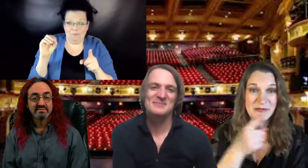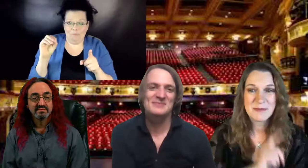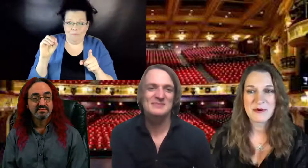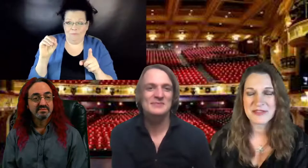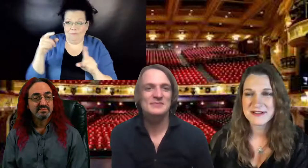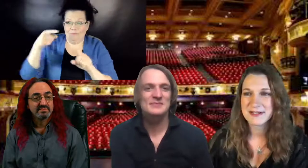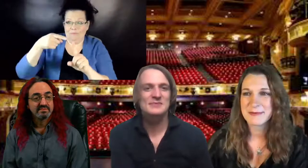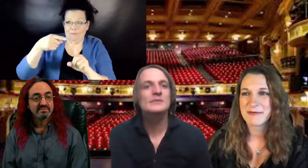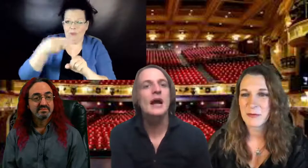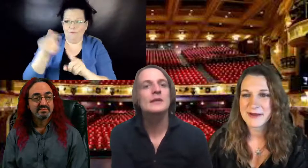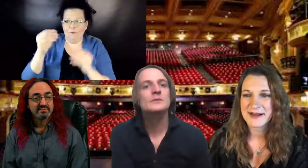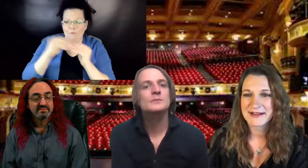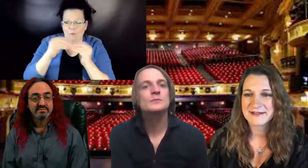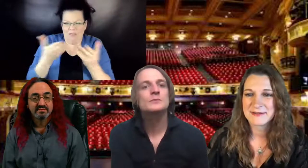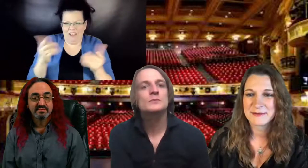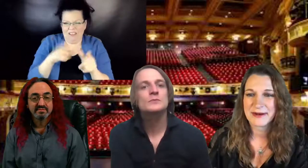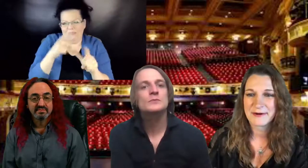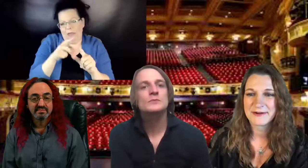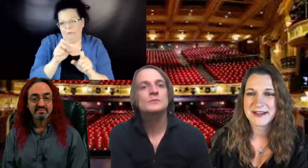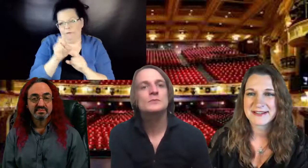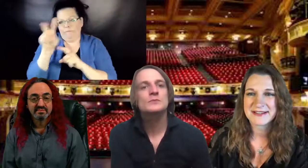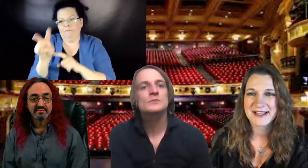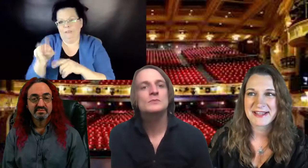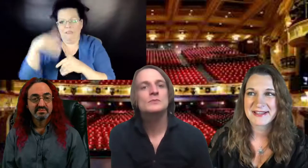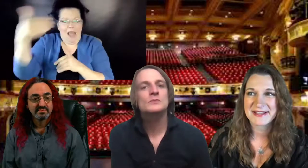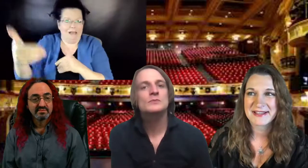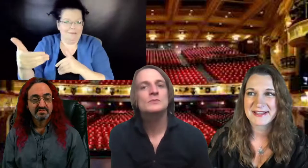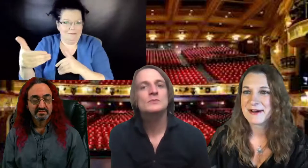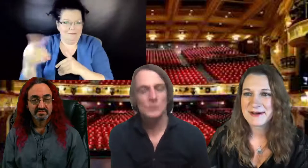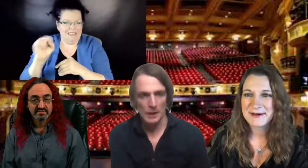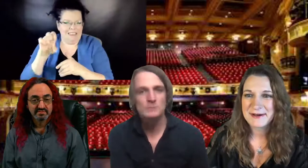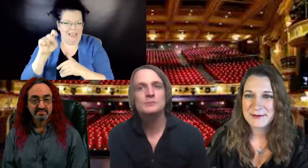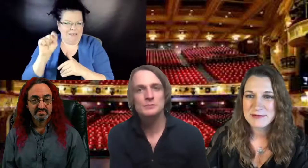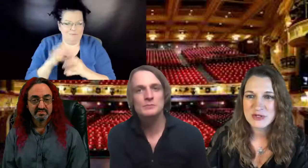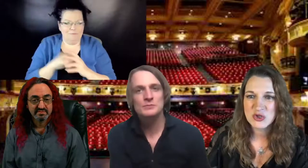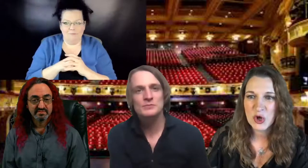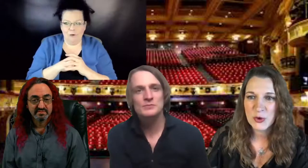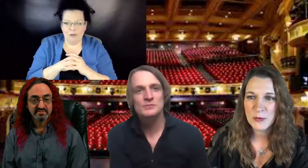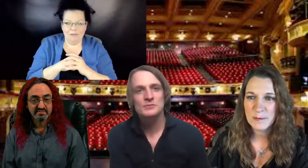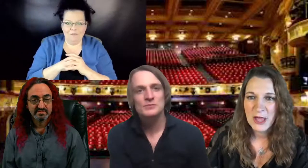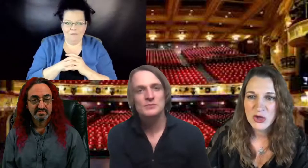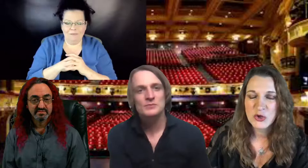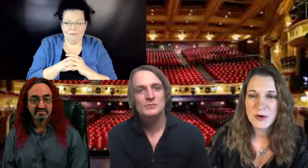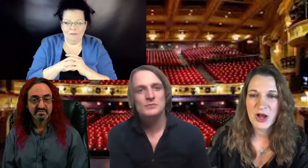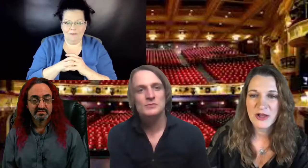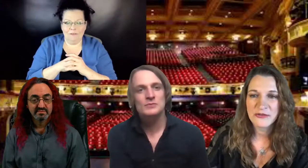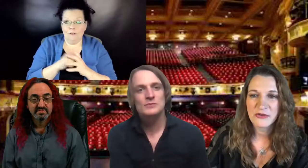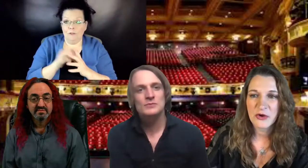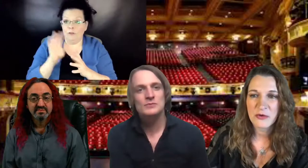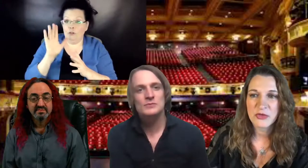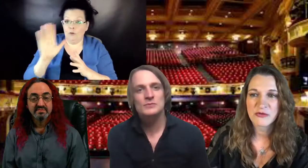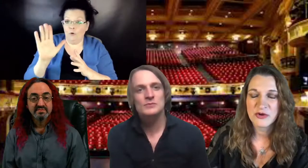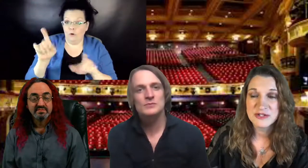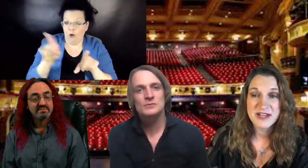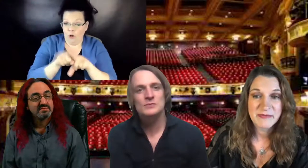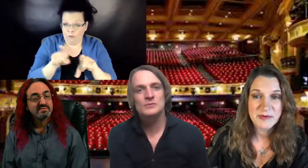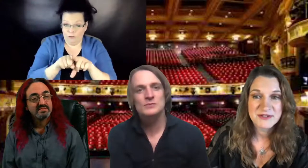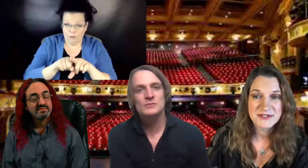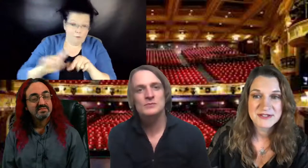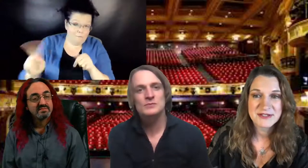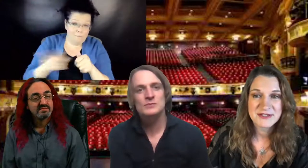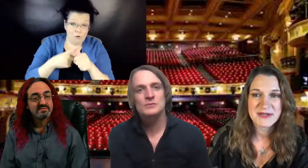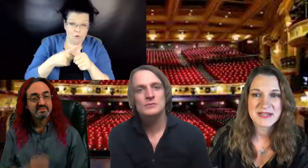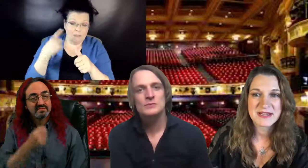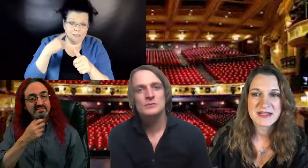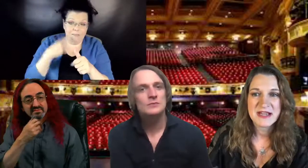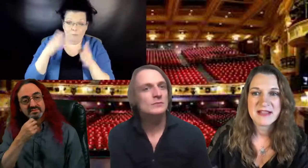talk about a few more things here before we head to our next set. So you are also the first deaf